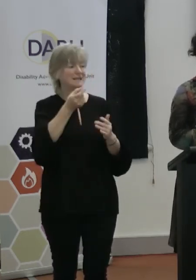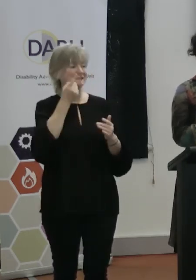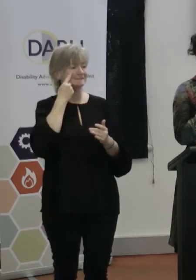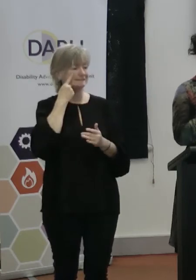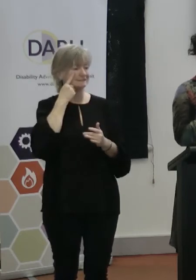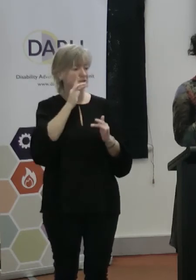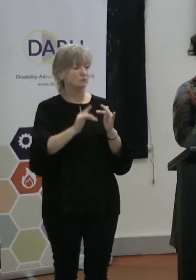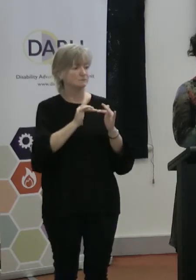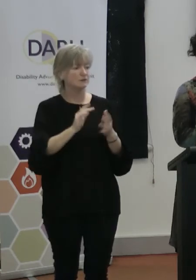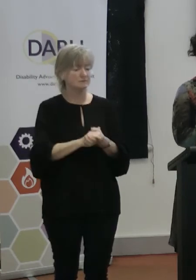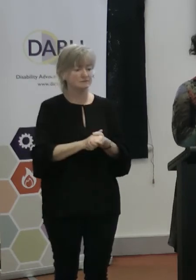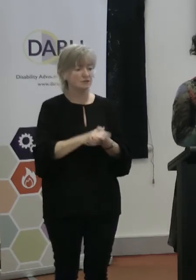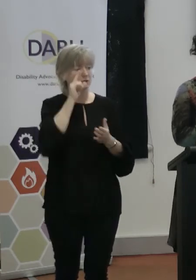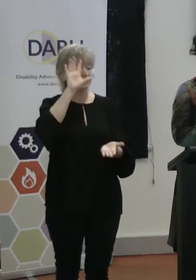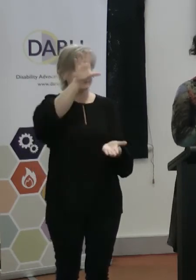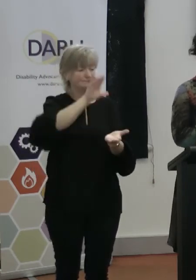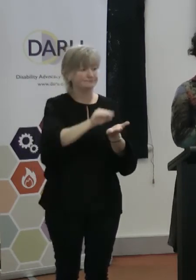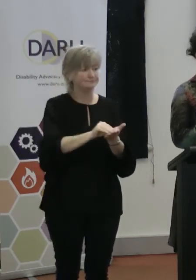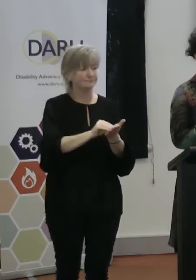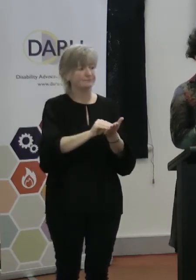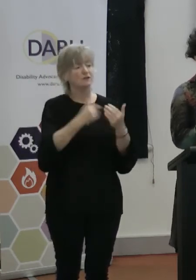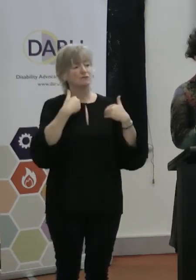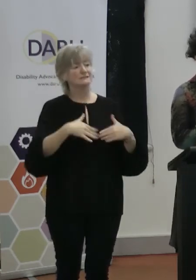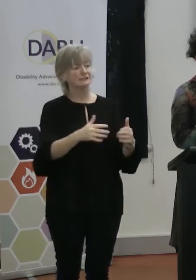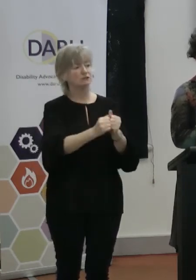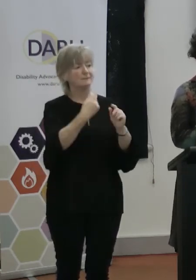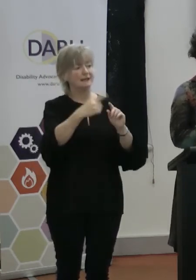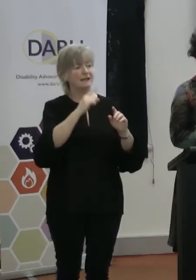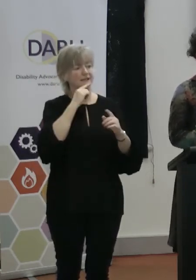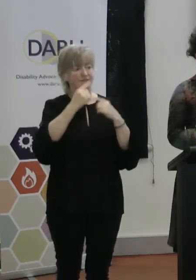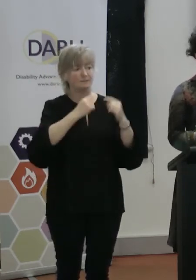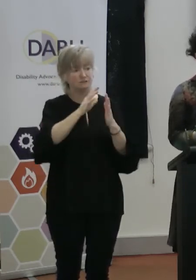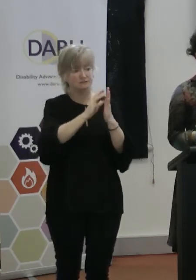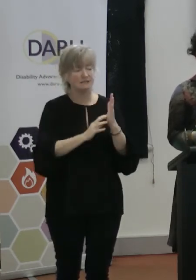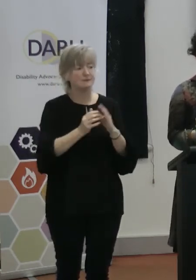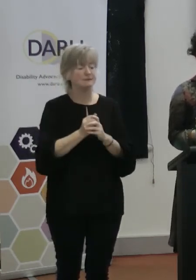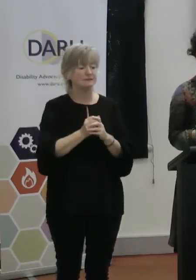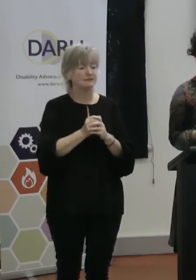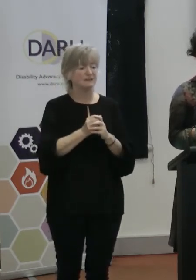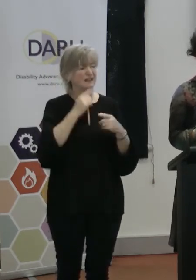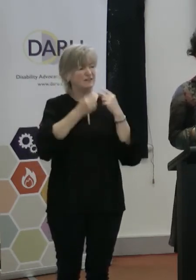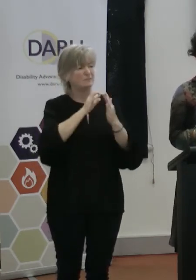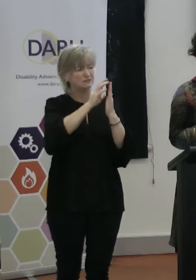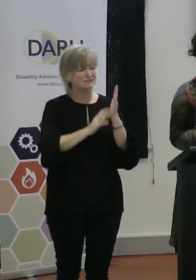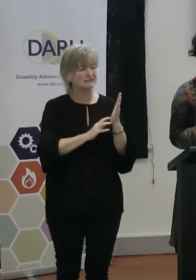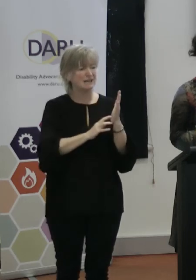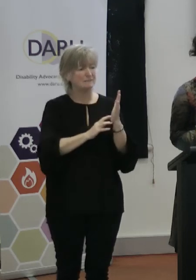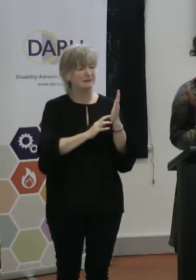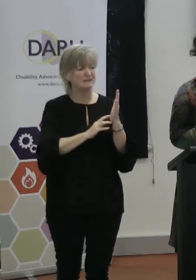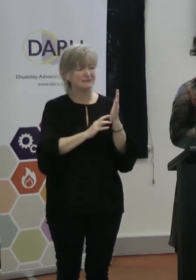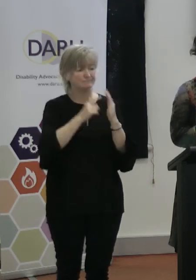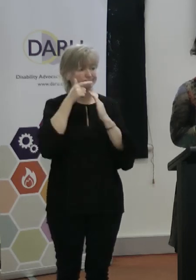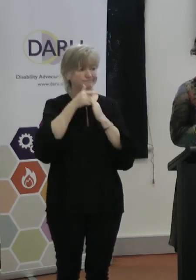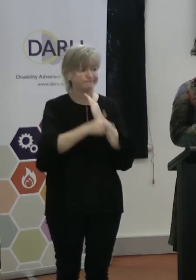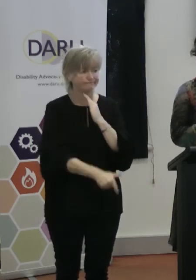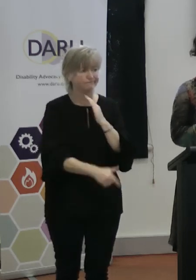have a look. You can download a copy of the residency agreement and information statements. The information statement is quite a